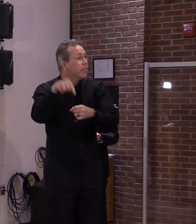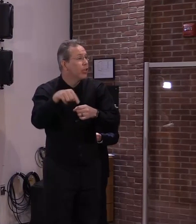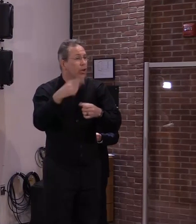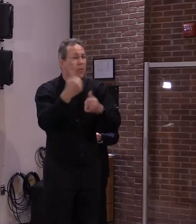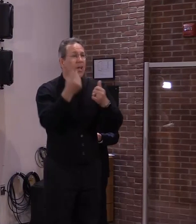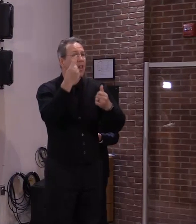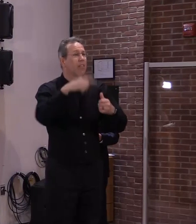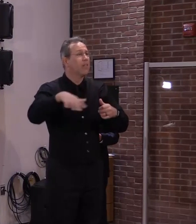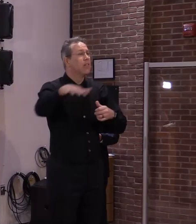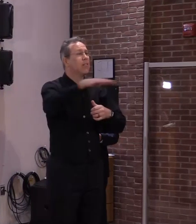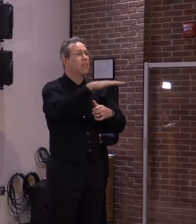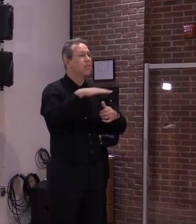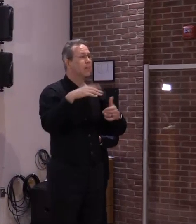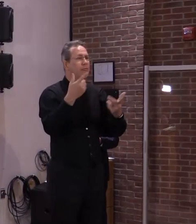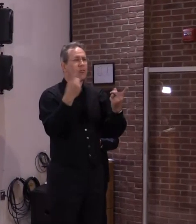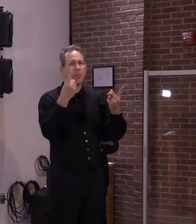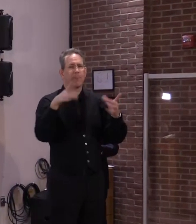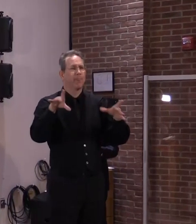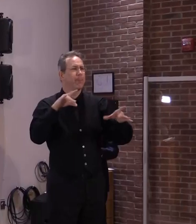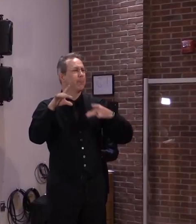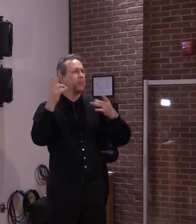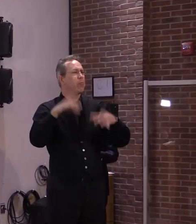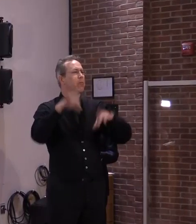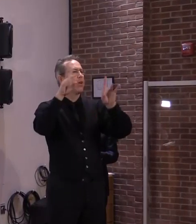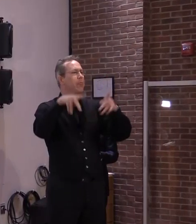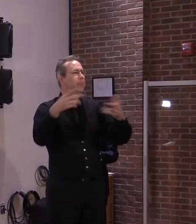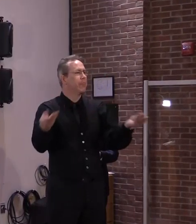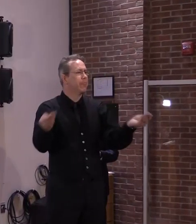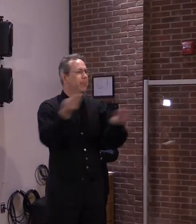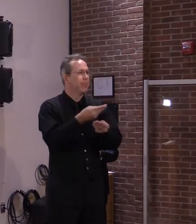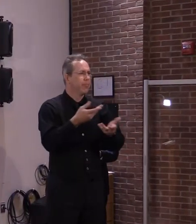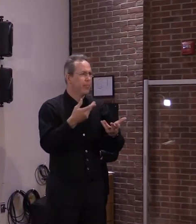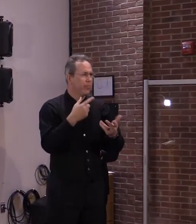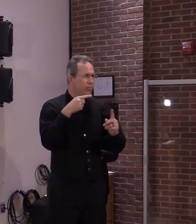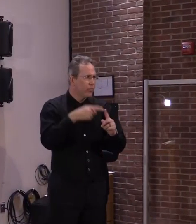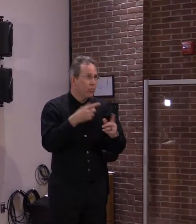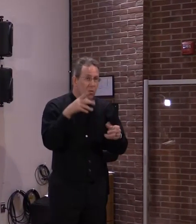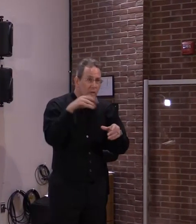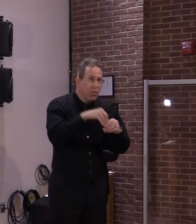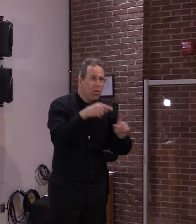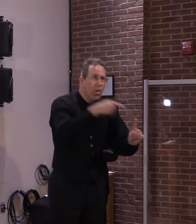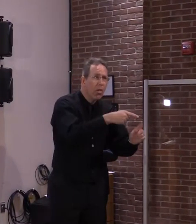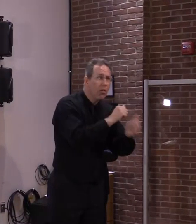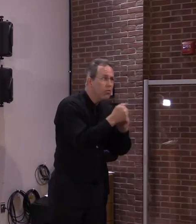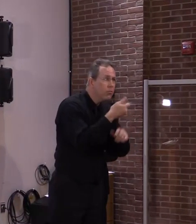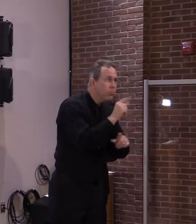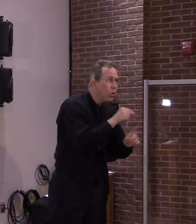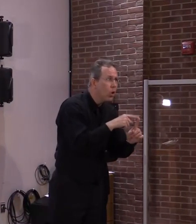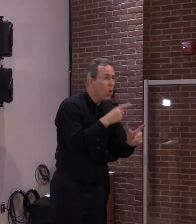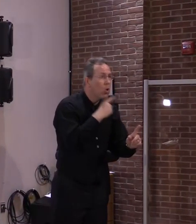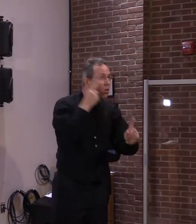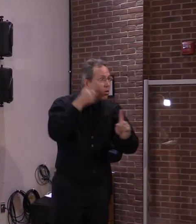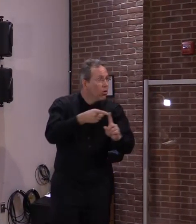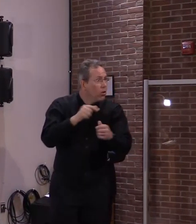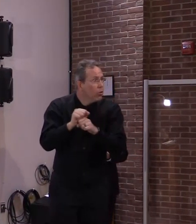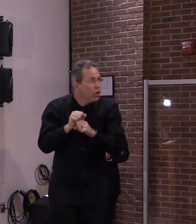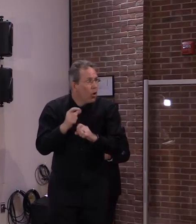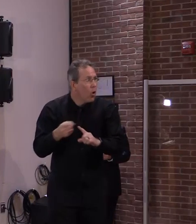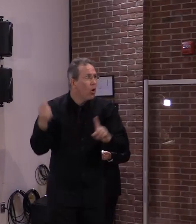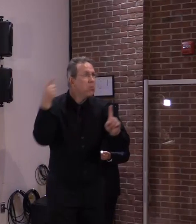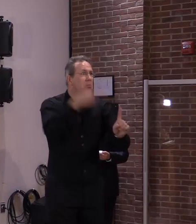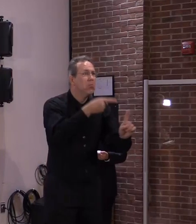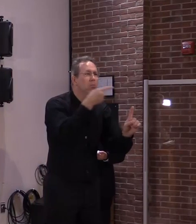society. And it's hard to point at one sort of inciting event or outbreak or anything of that sort, because